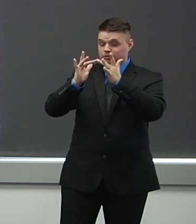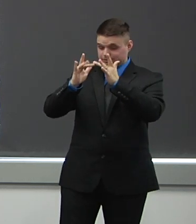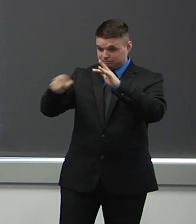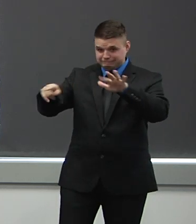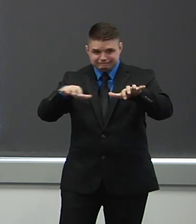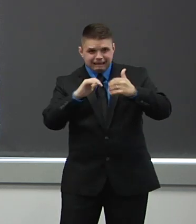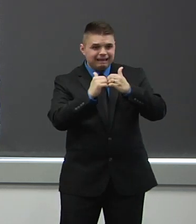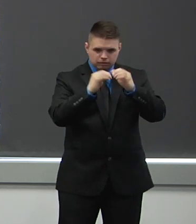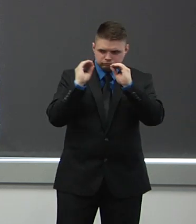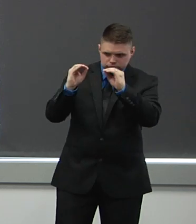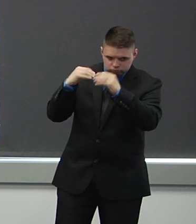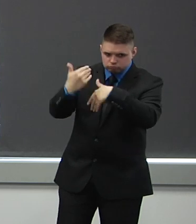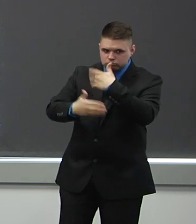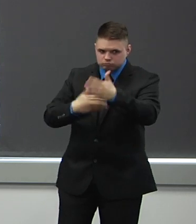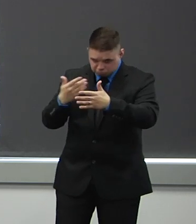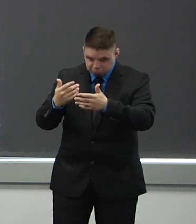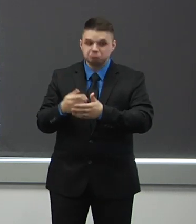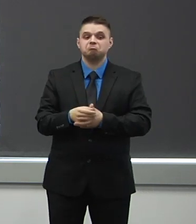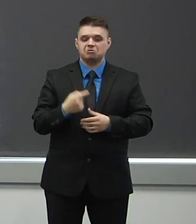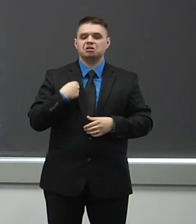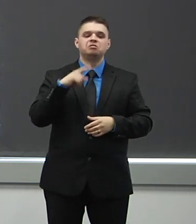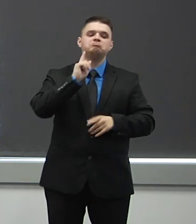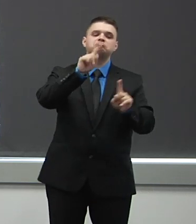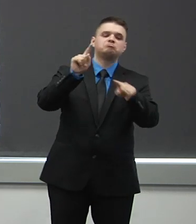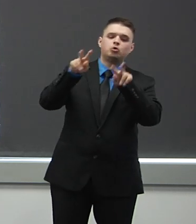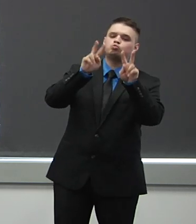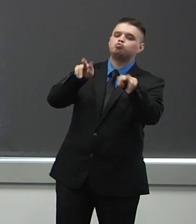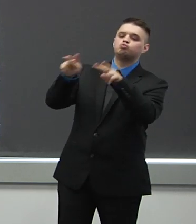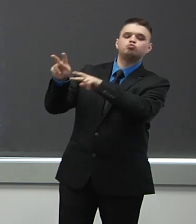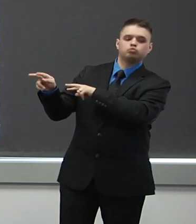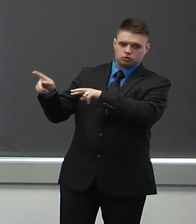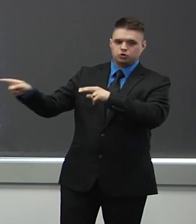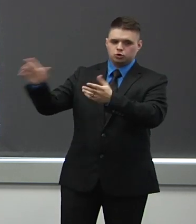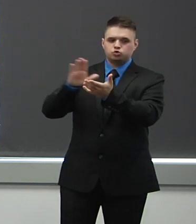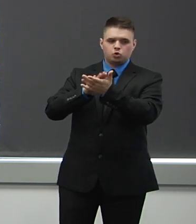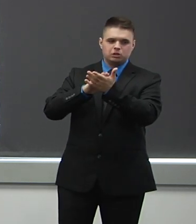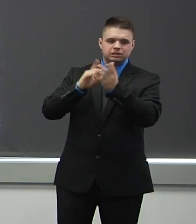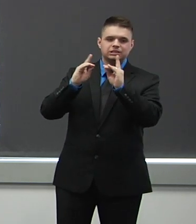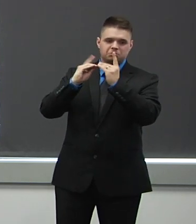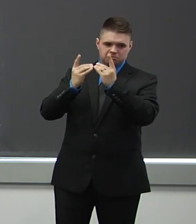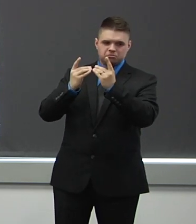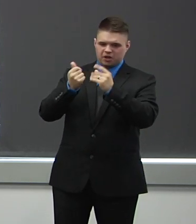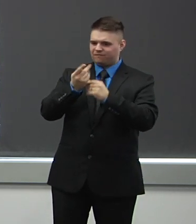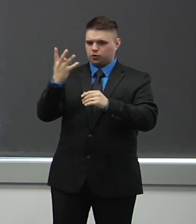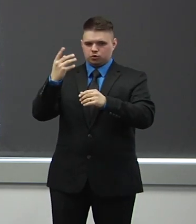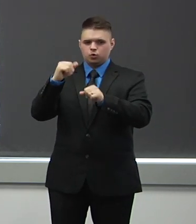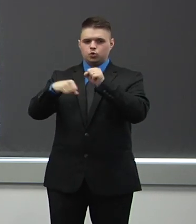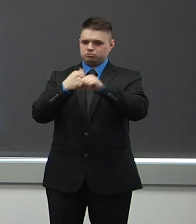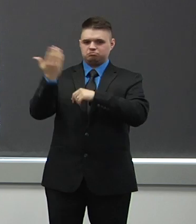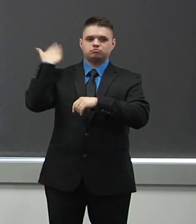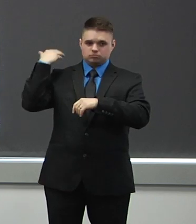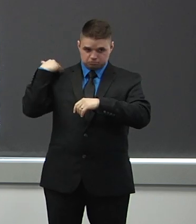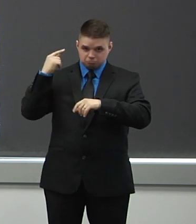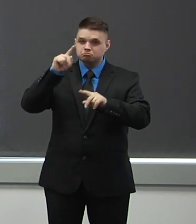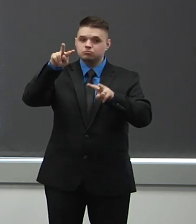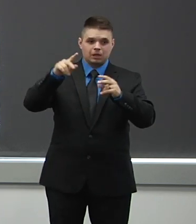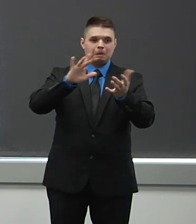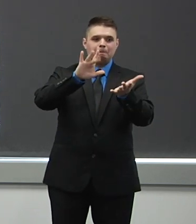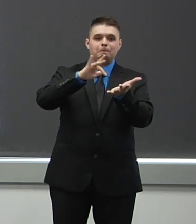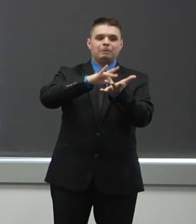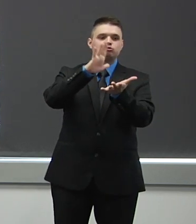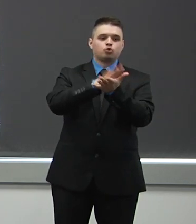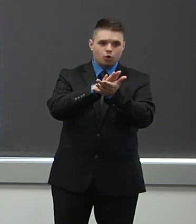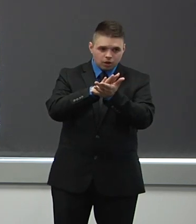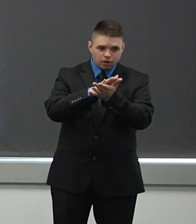to tour Ione School District a few years ago. They provide their middle schoolers with pads to